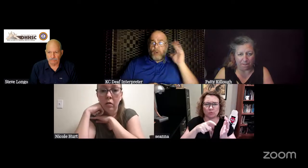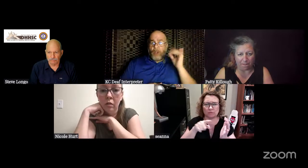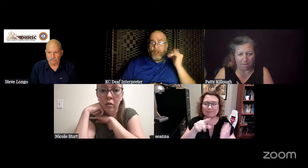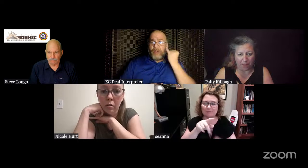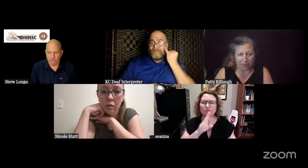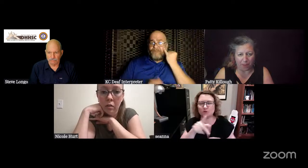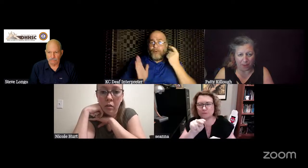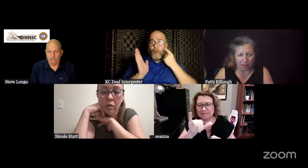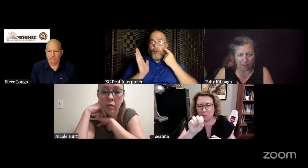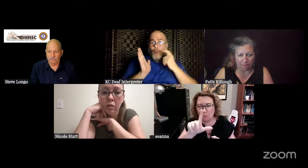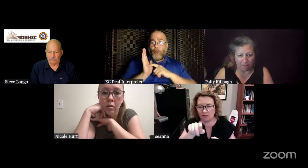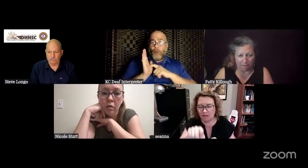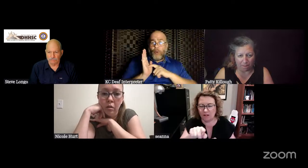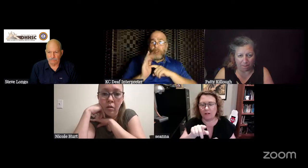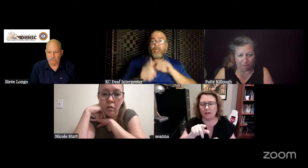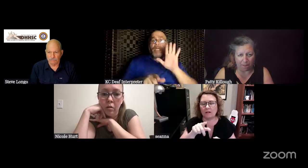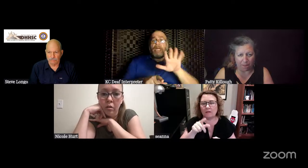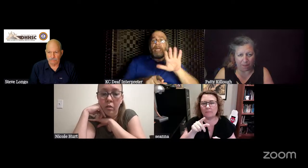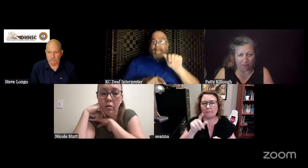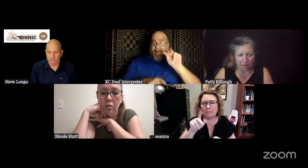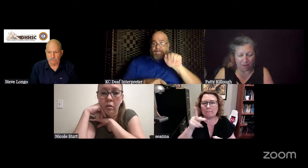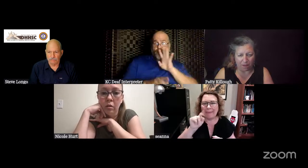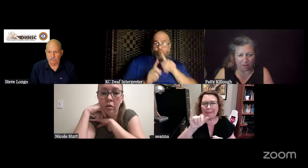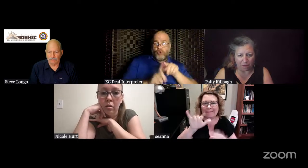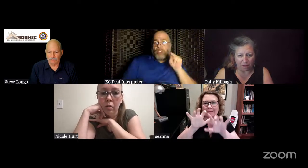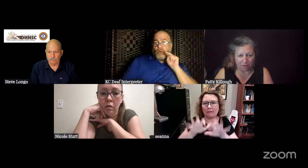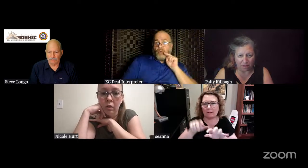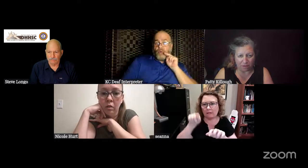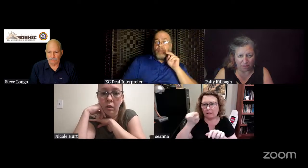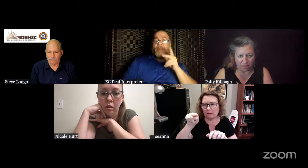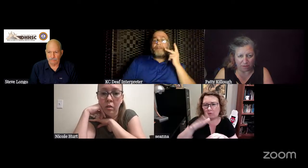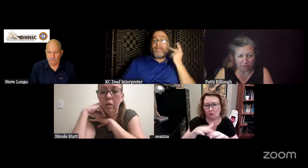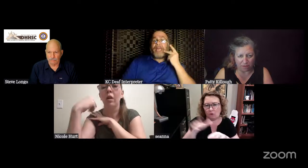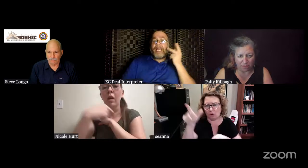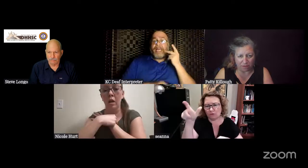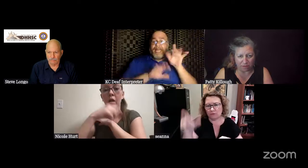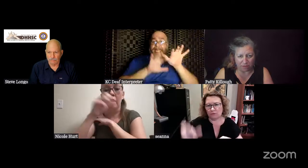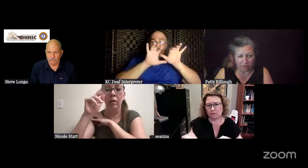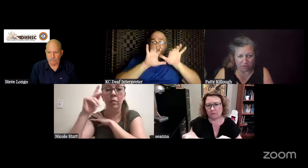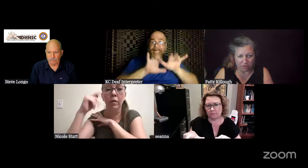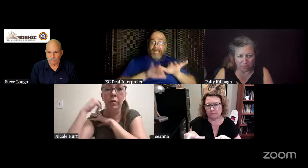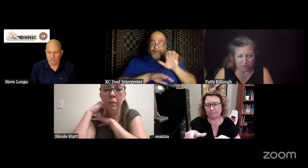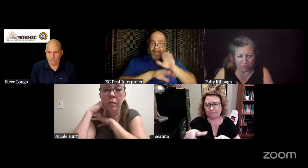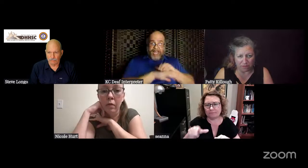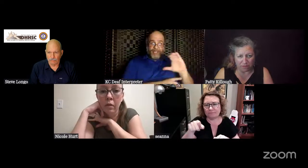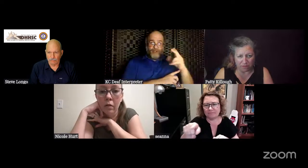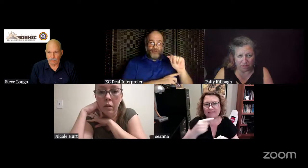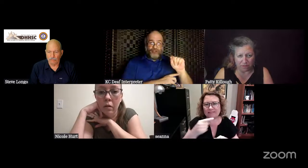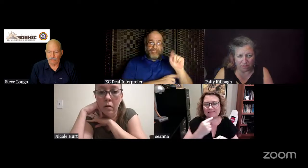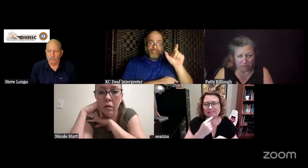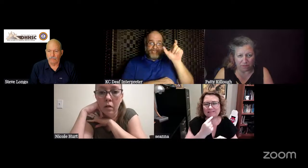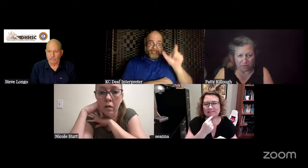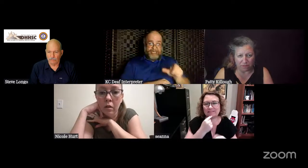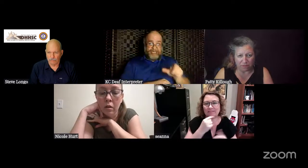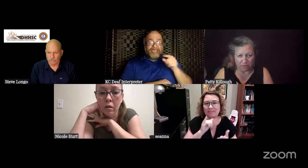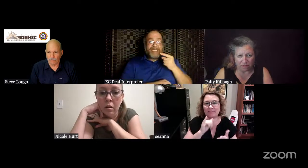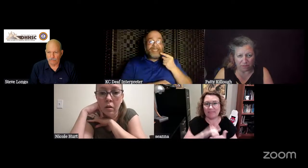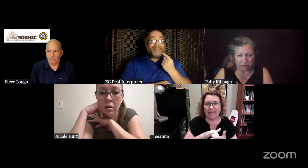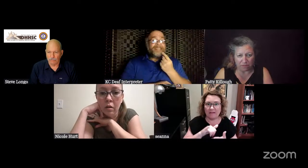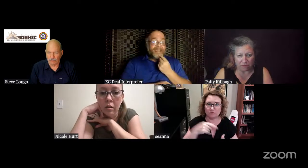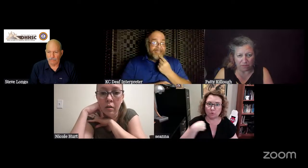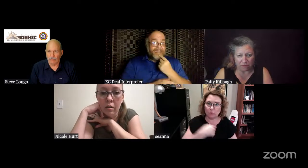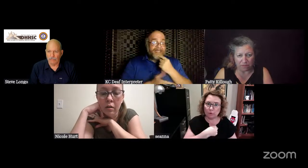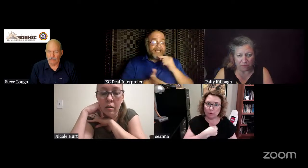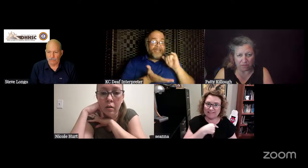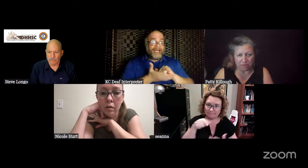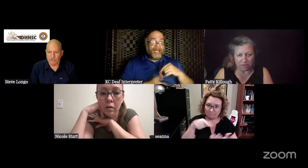Anna saying, I'm not exactly sure, but I've noticed that, and it's talking to Nicole, Patty did type in the